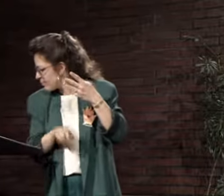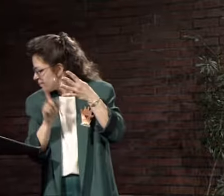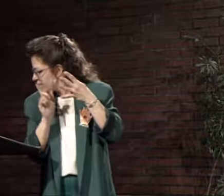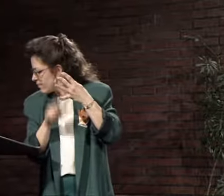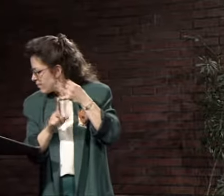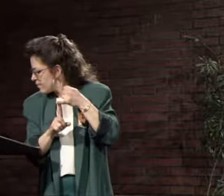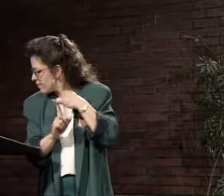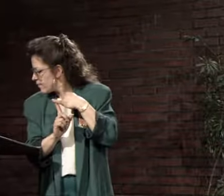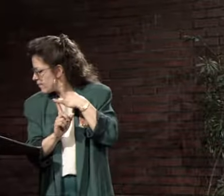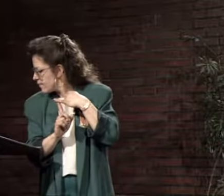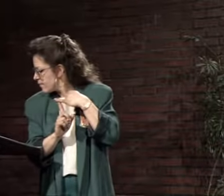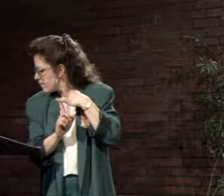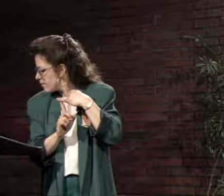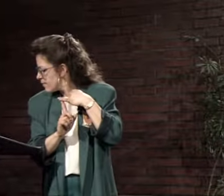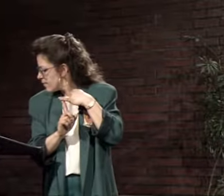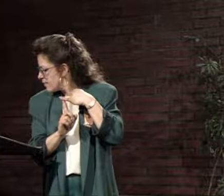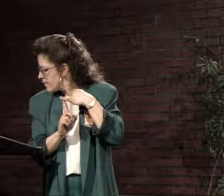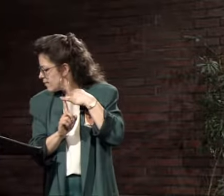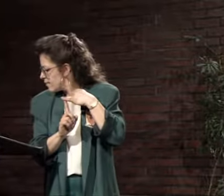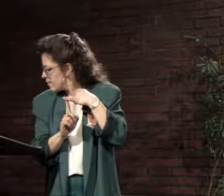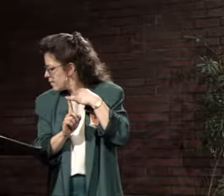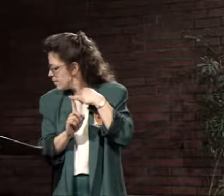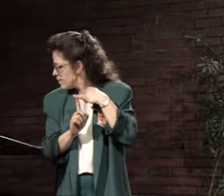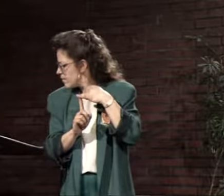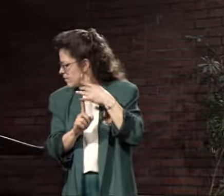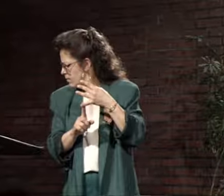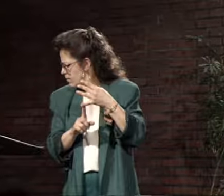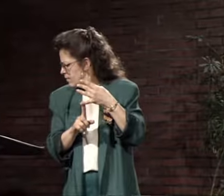okay. And number 4,